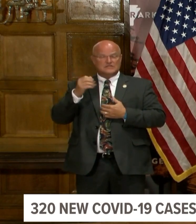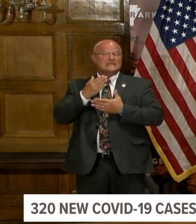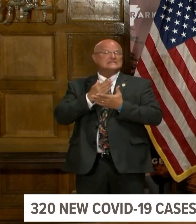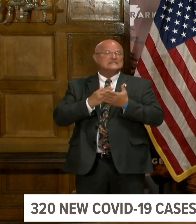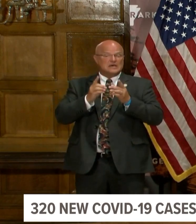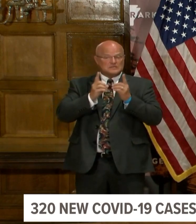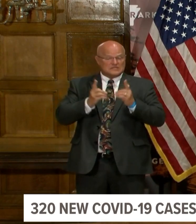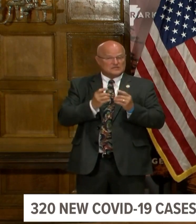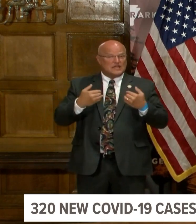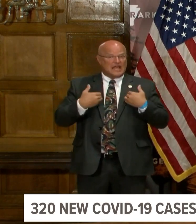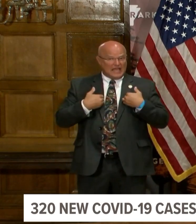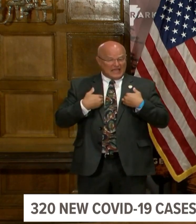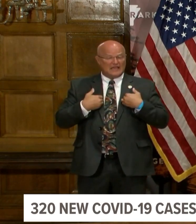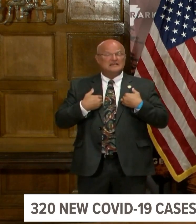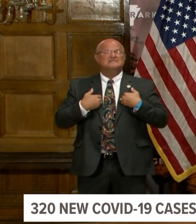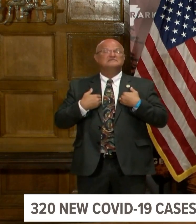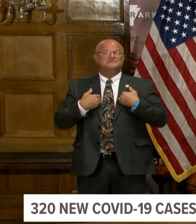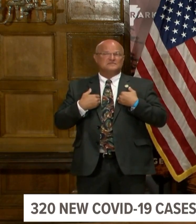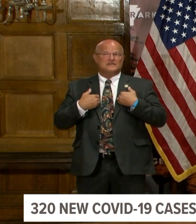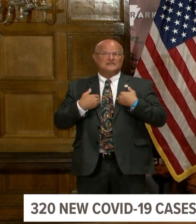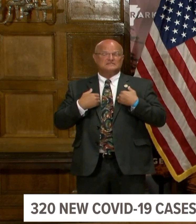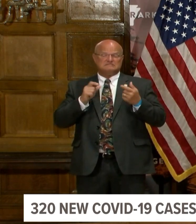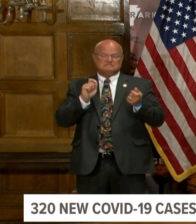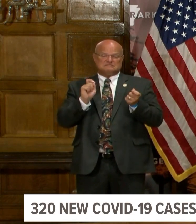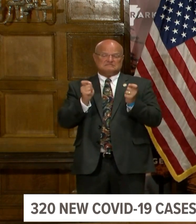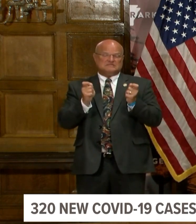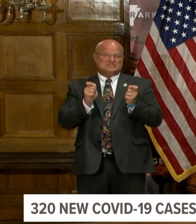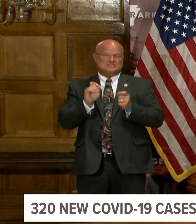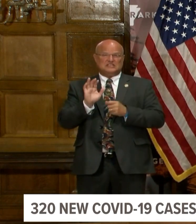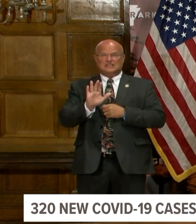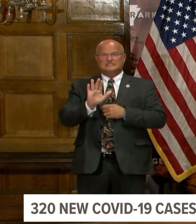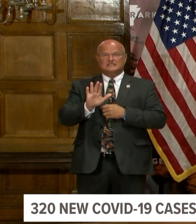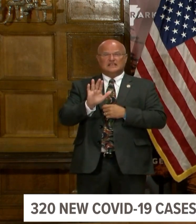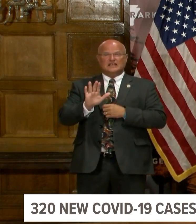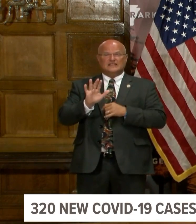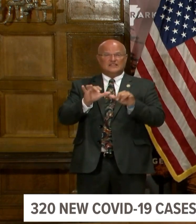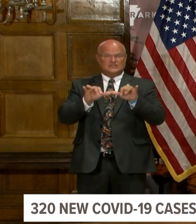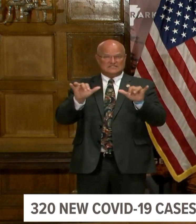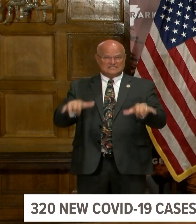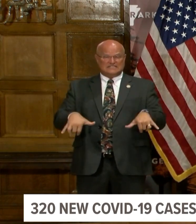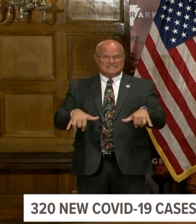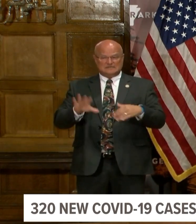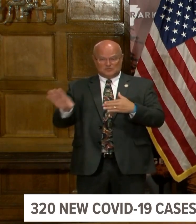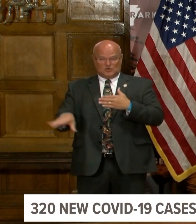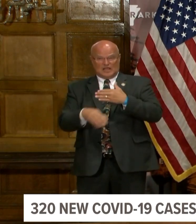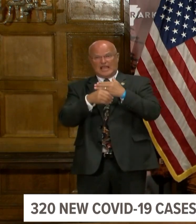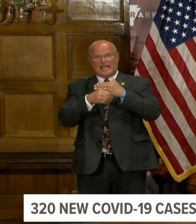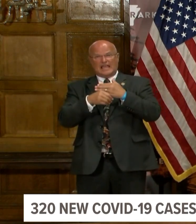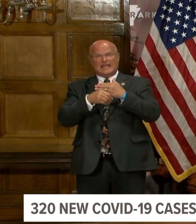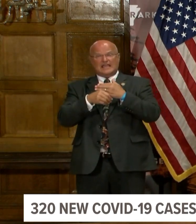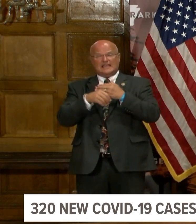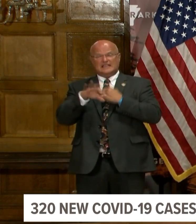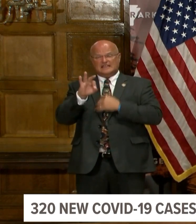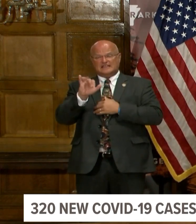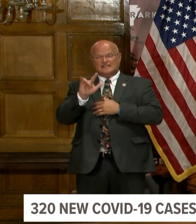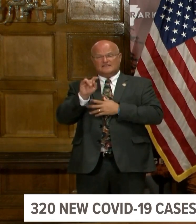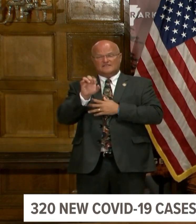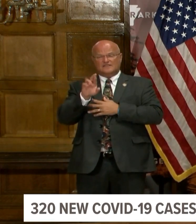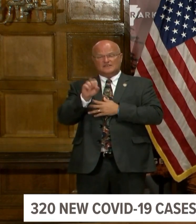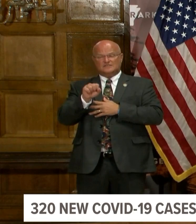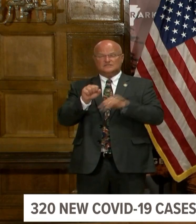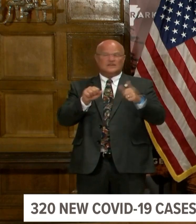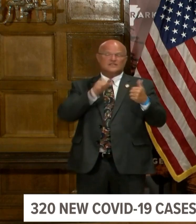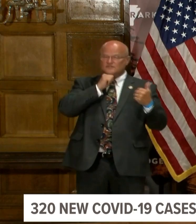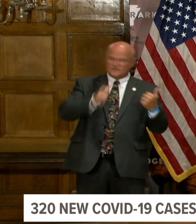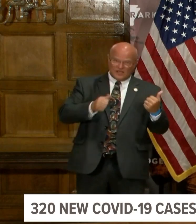districts who have been able to adjust their systems or add filtration, but others have